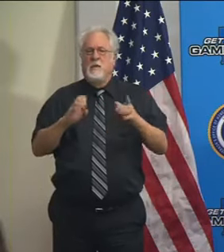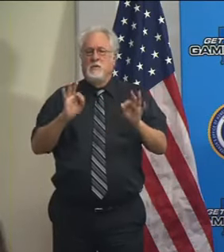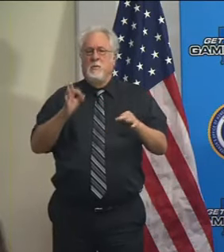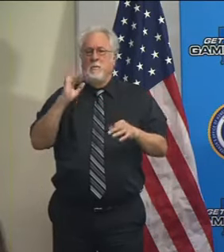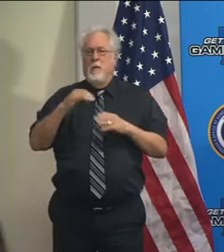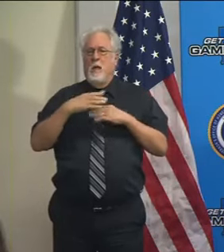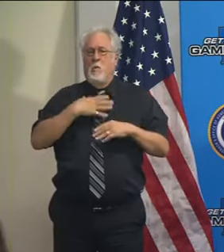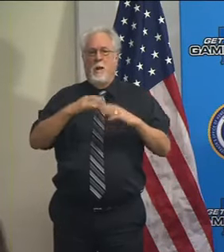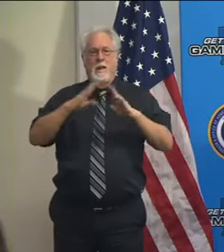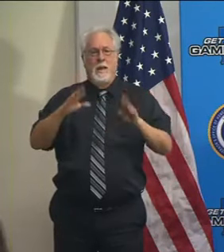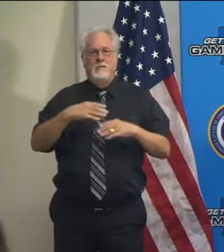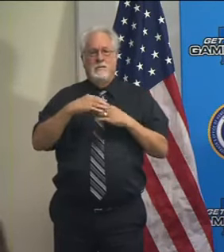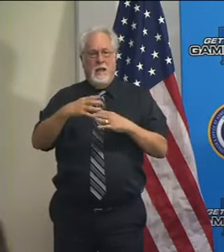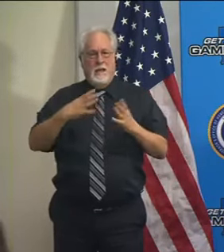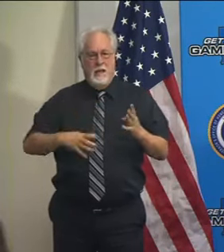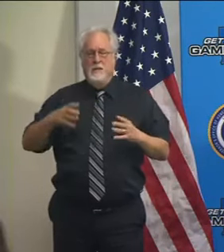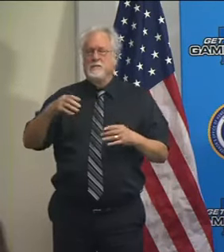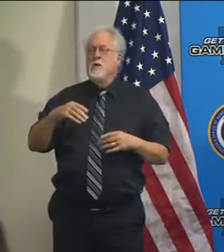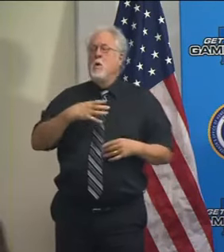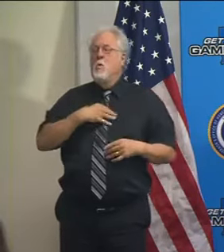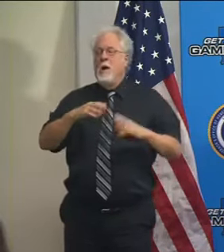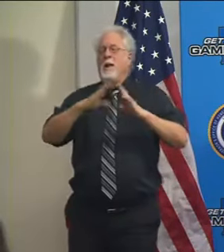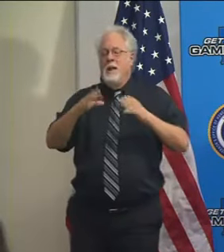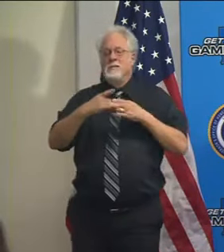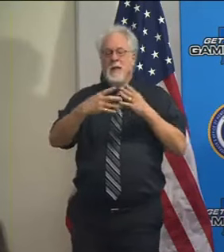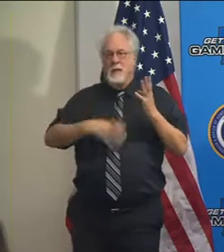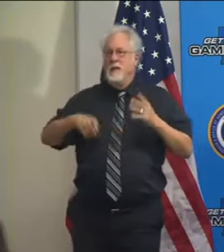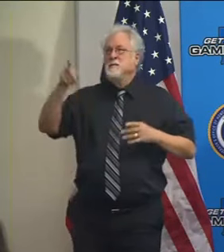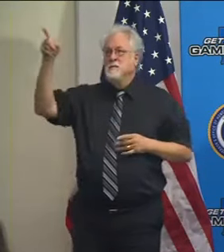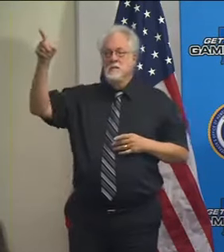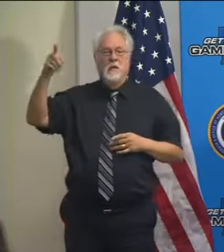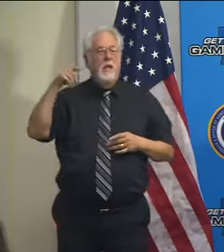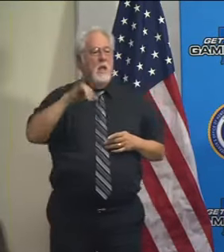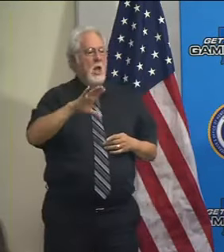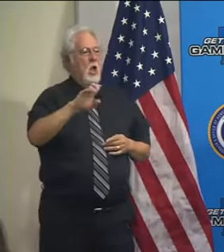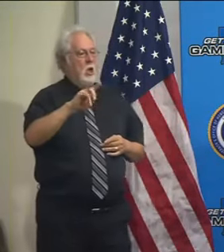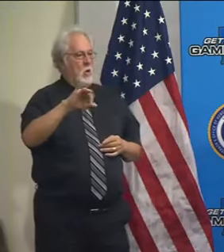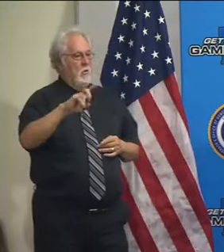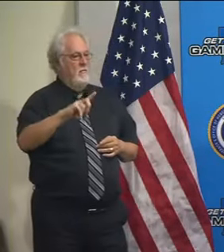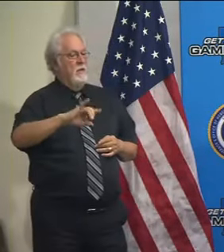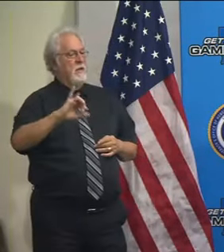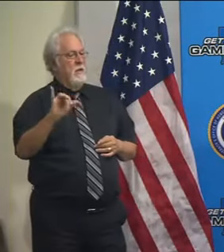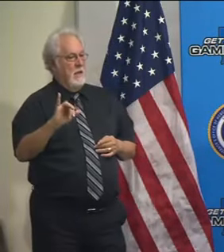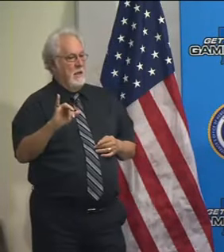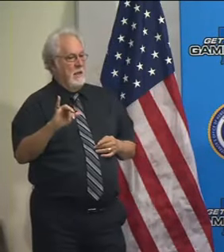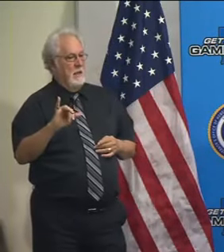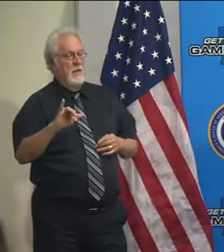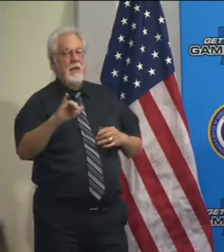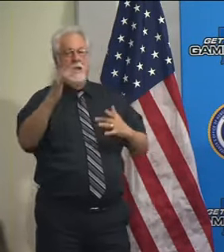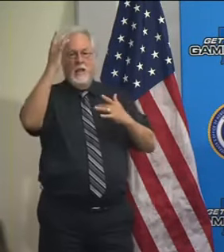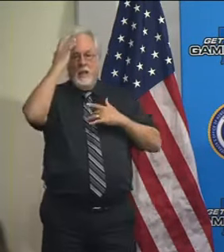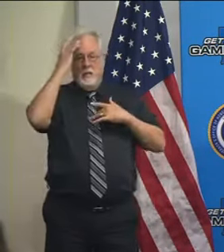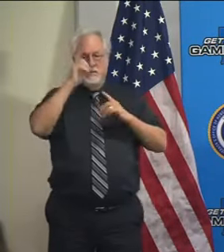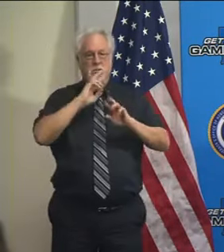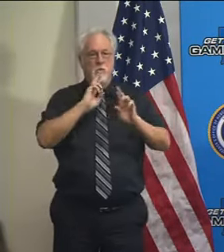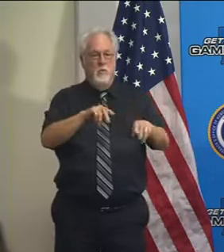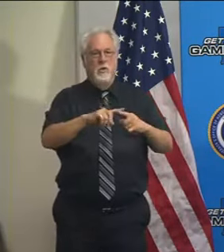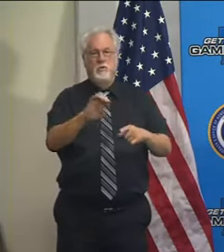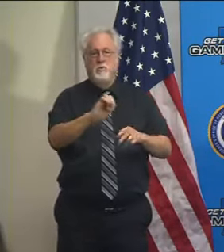House guidelines. And those are explicitly COVID-like illnesses that are reported to emergency